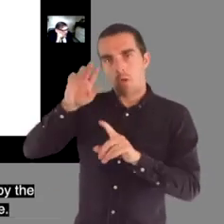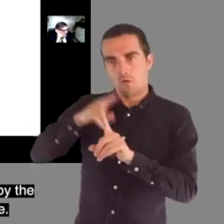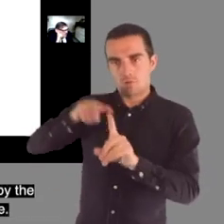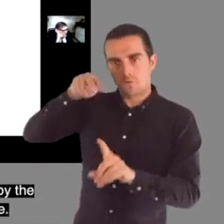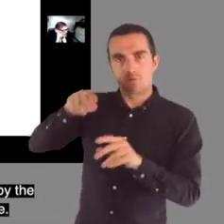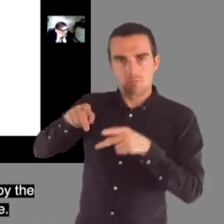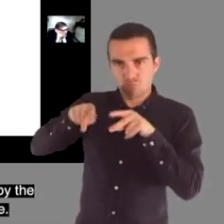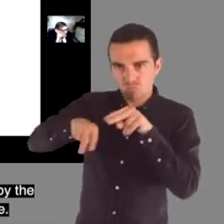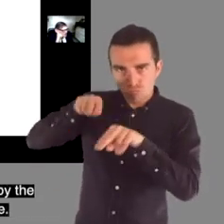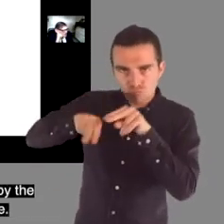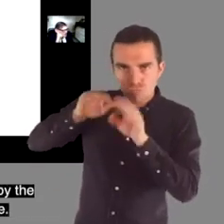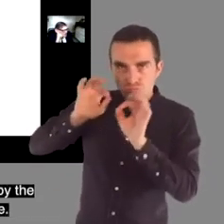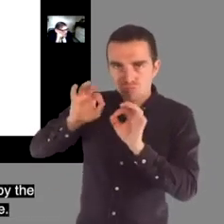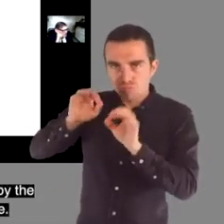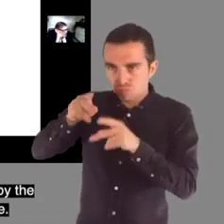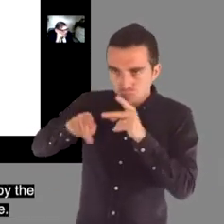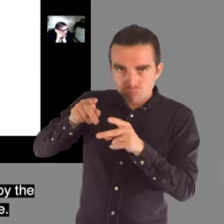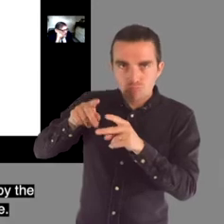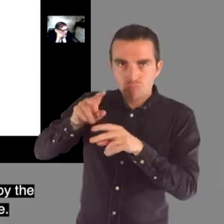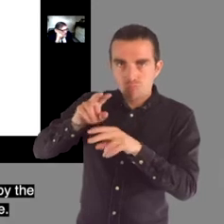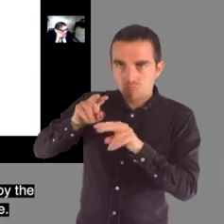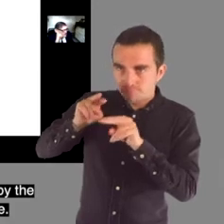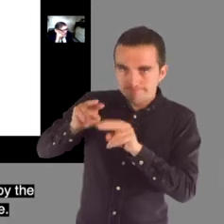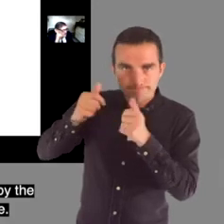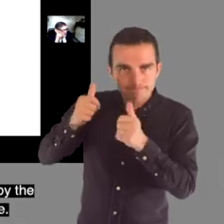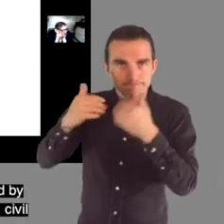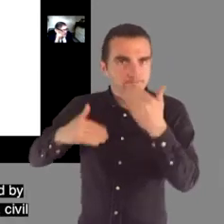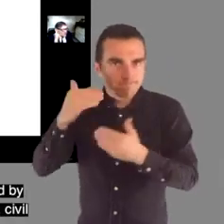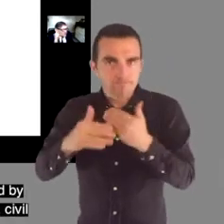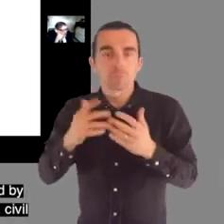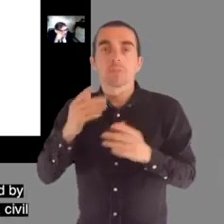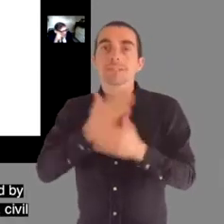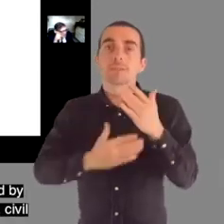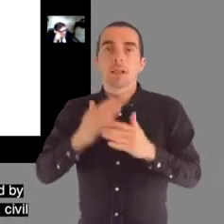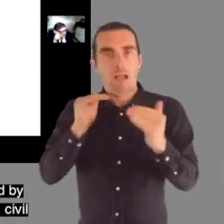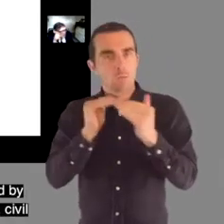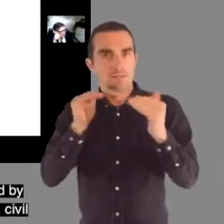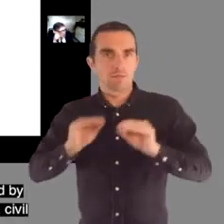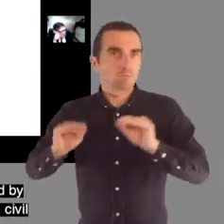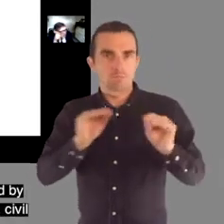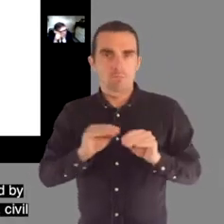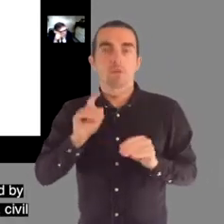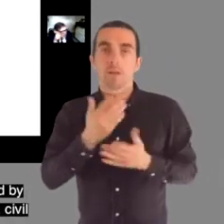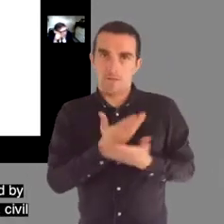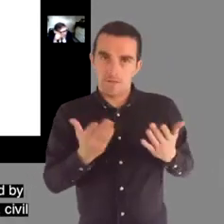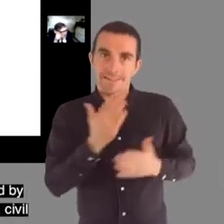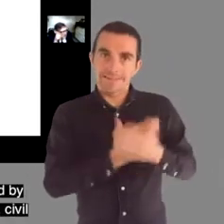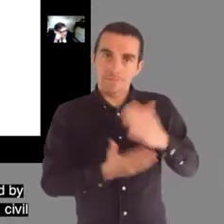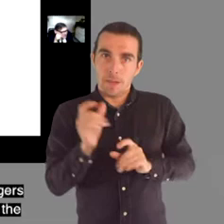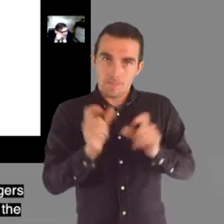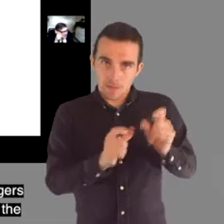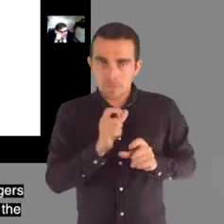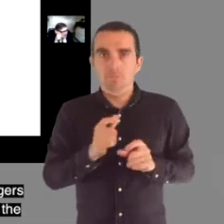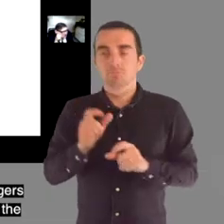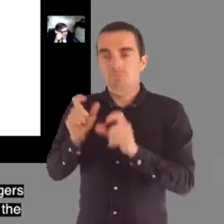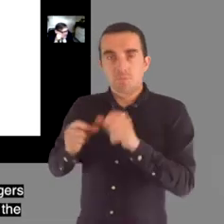be under monitoring and control by the people who put them there. Disability equality training led by disabled people to ministers,